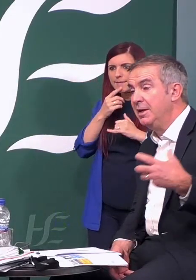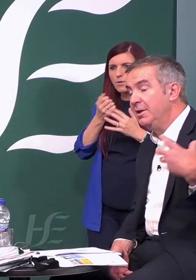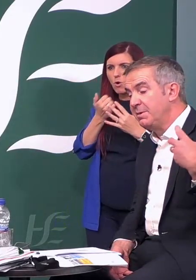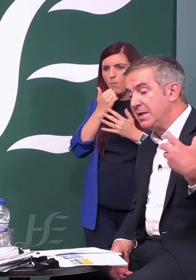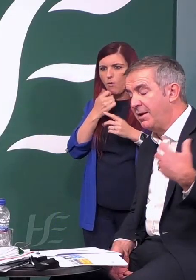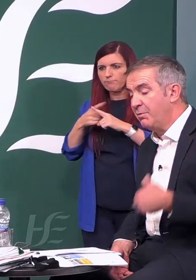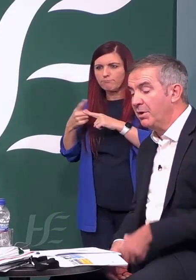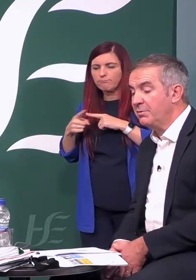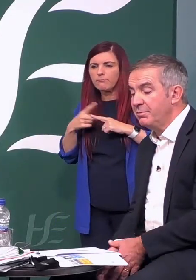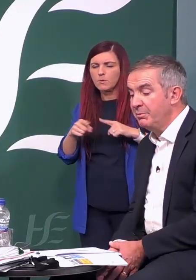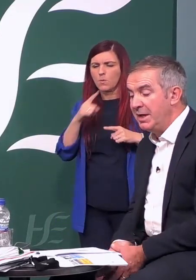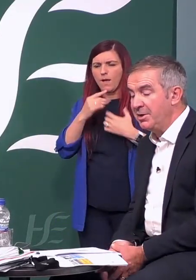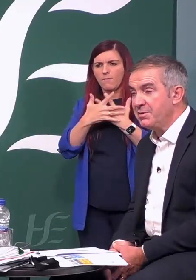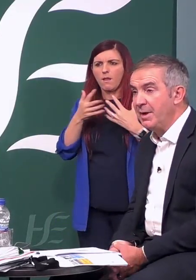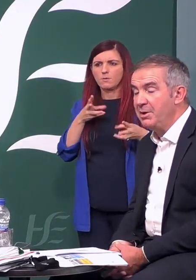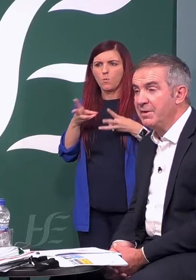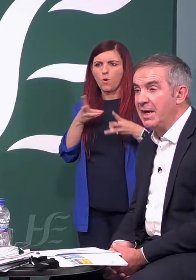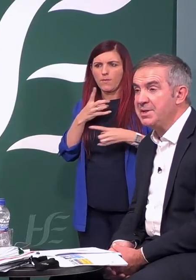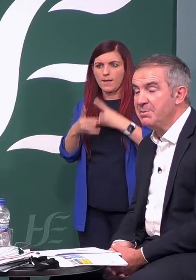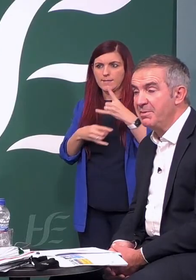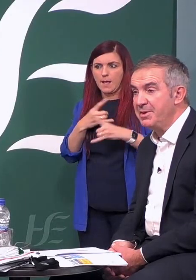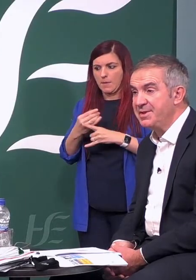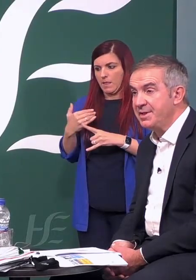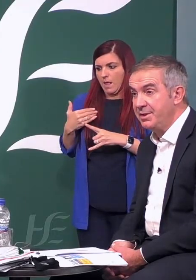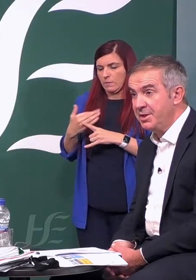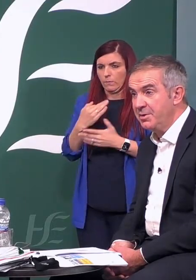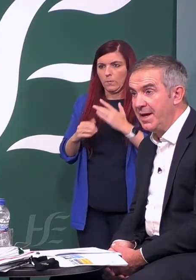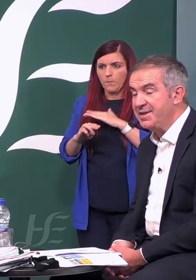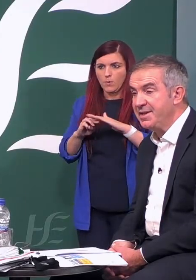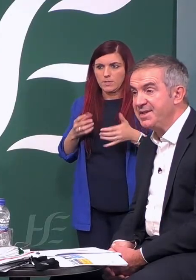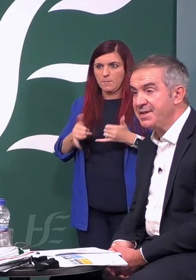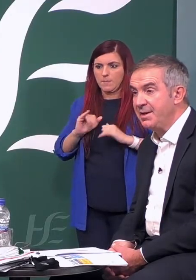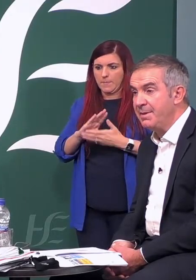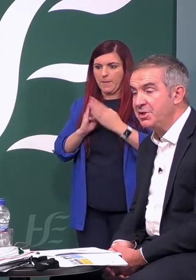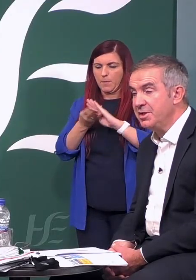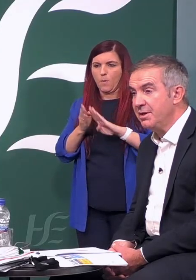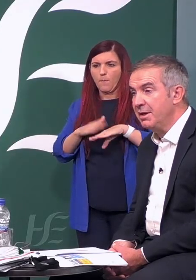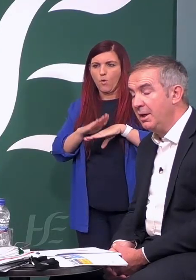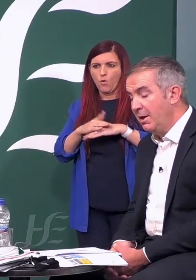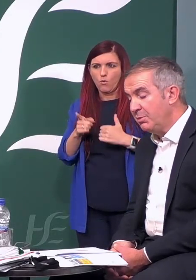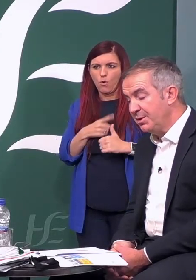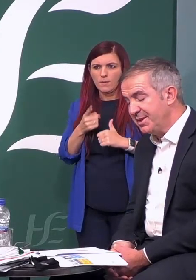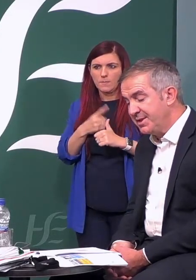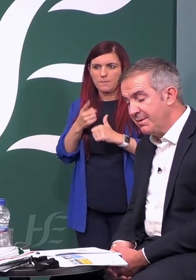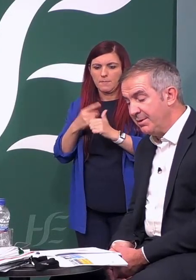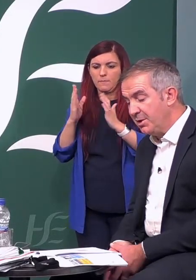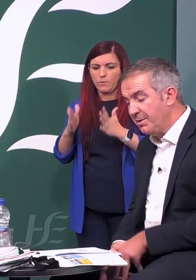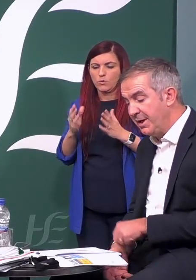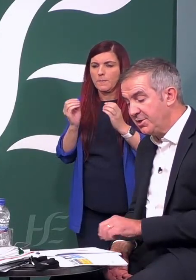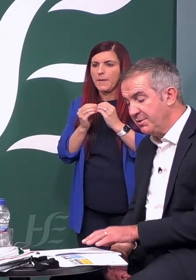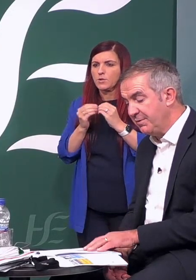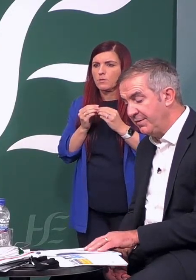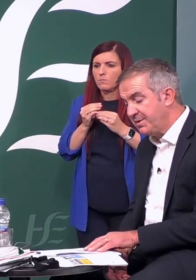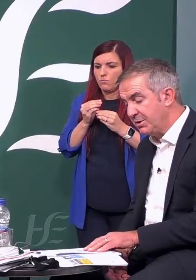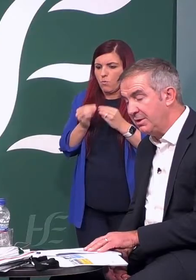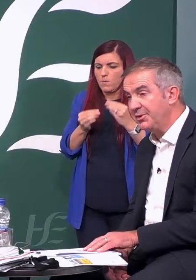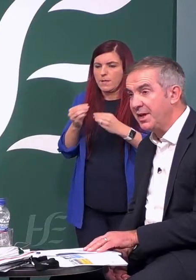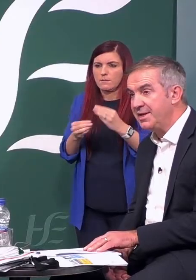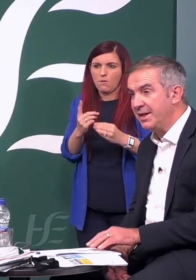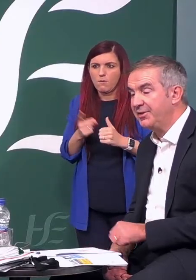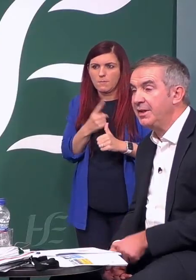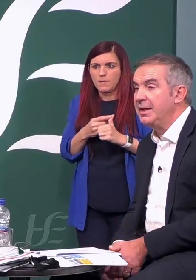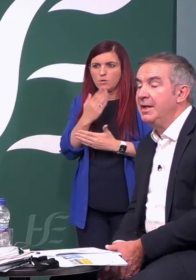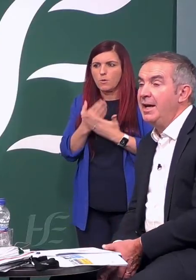And there was a lot of work really underway over the last number of months to do that. And as I said, I mentioned our process around the automation of some of the